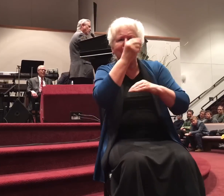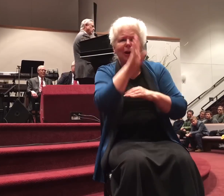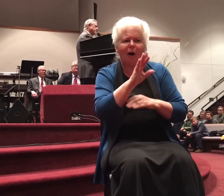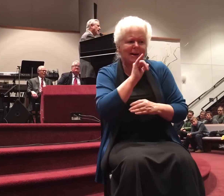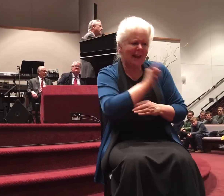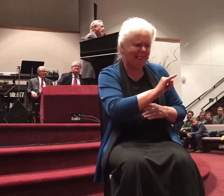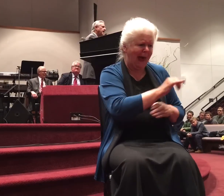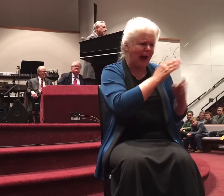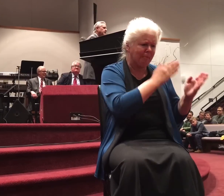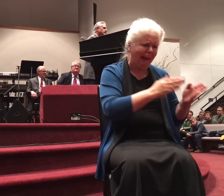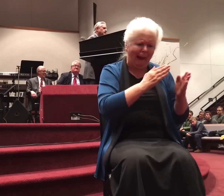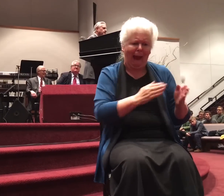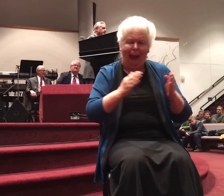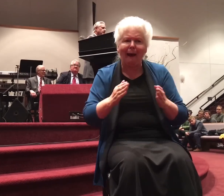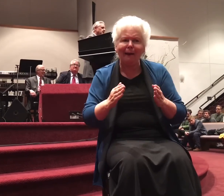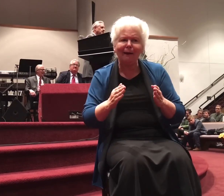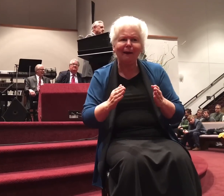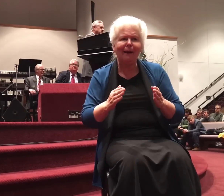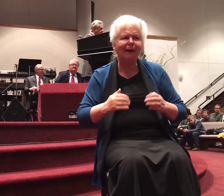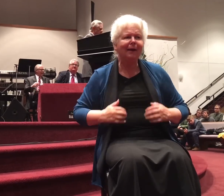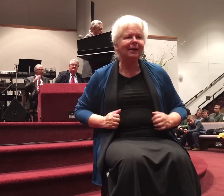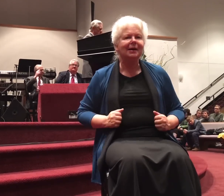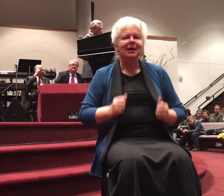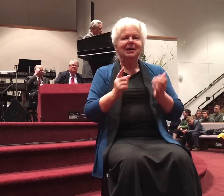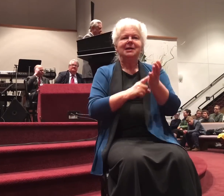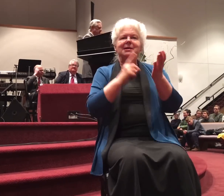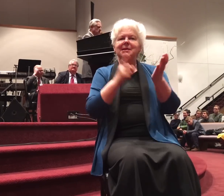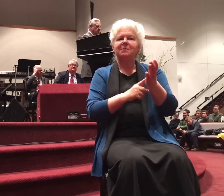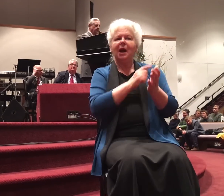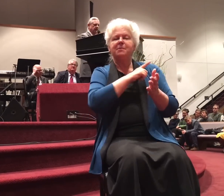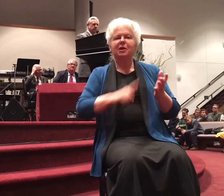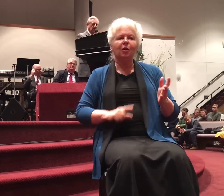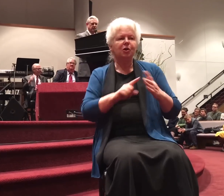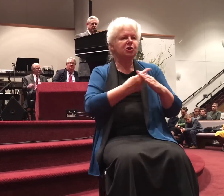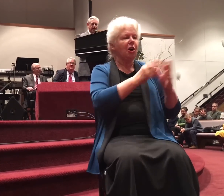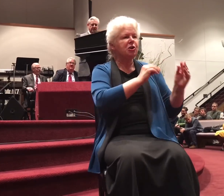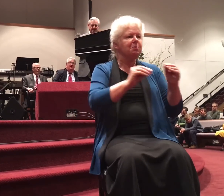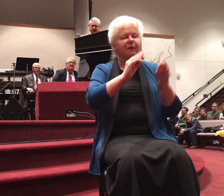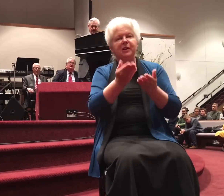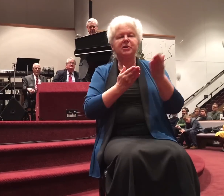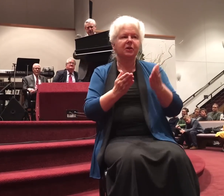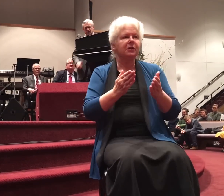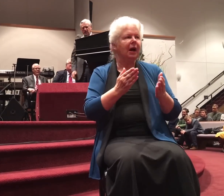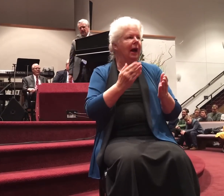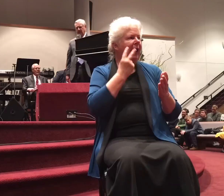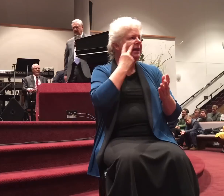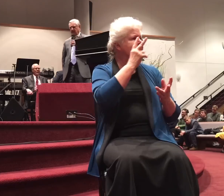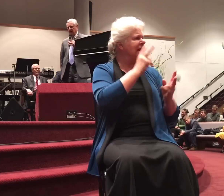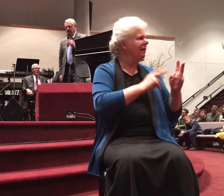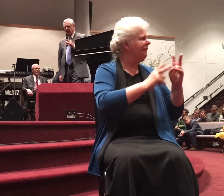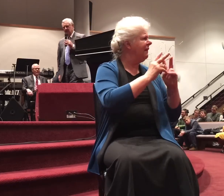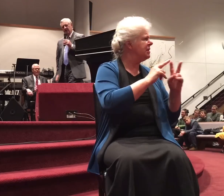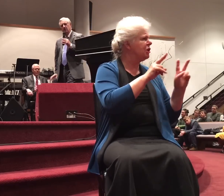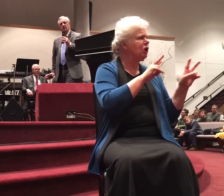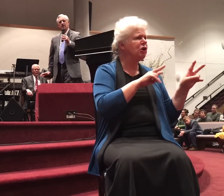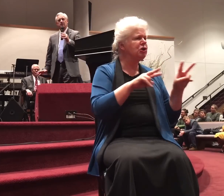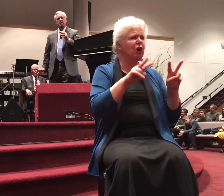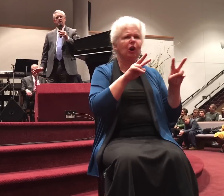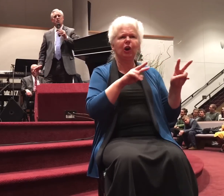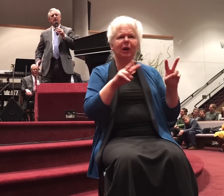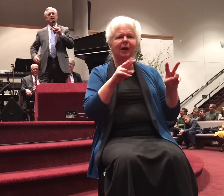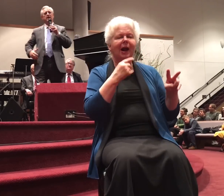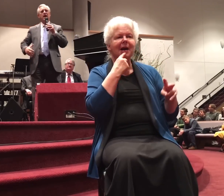to what we've got planned. Come on, that's right. Sometimes the Lord begins to move in the service, and I can tell the visitor looking around. I say,